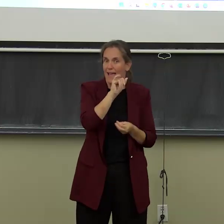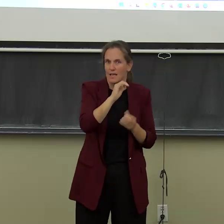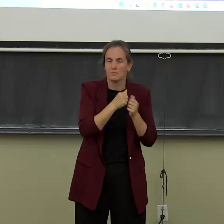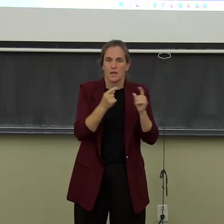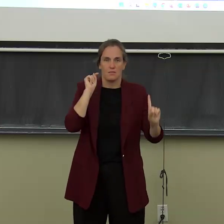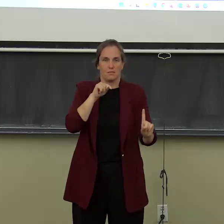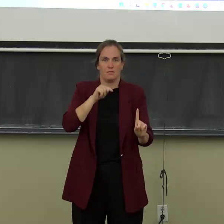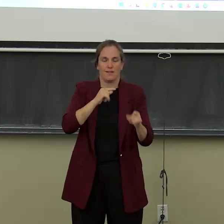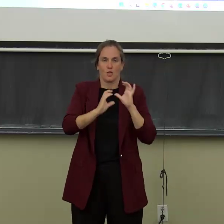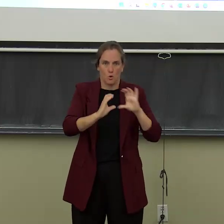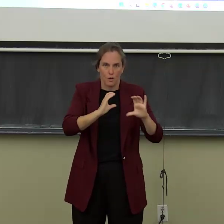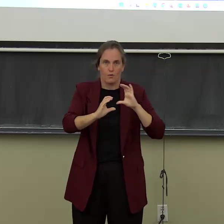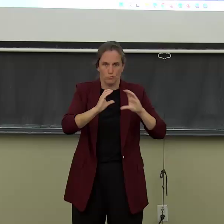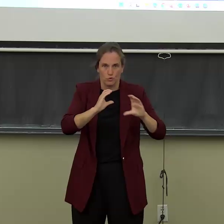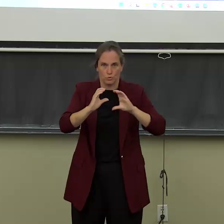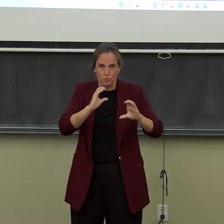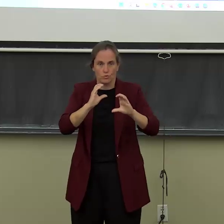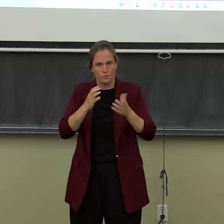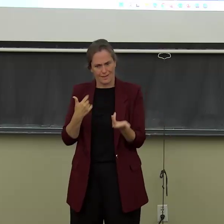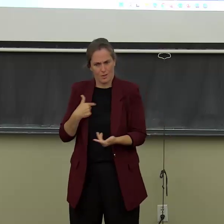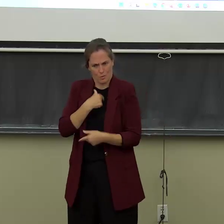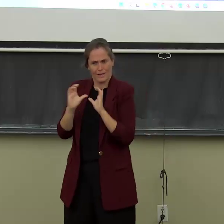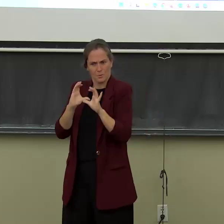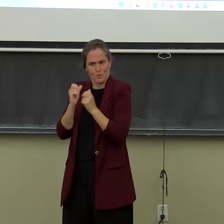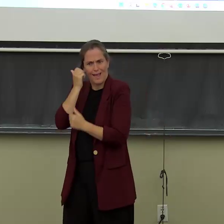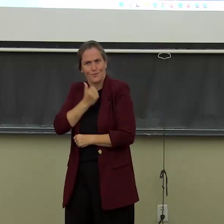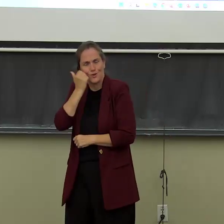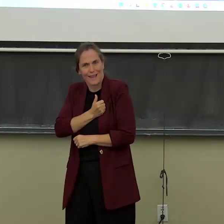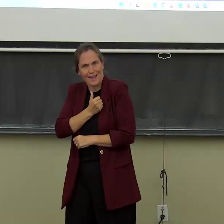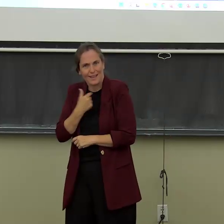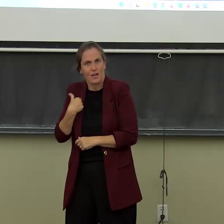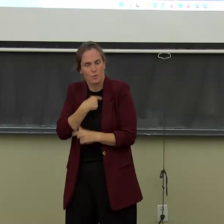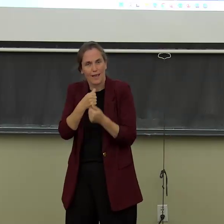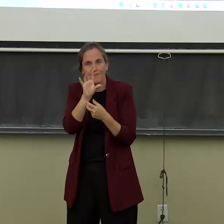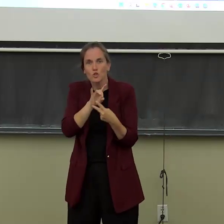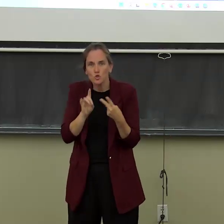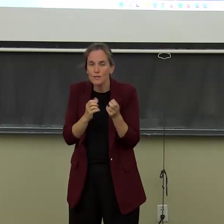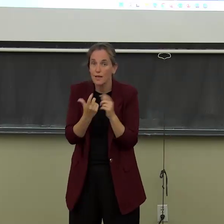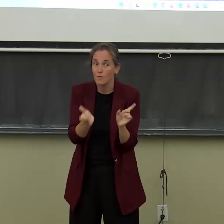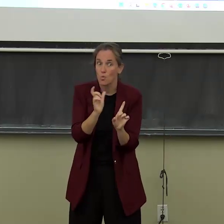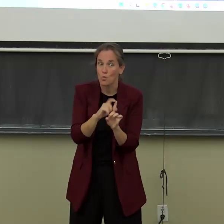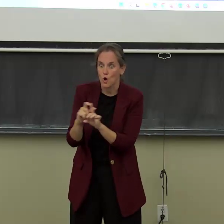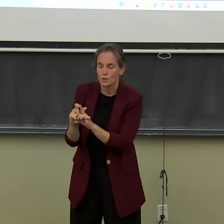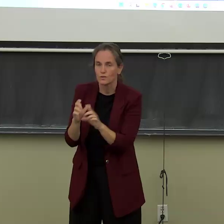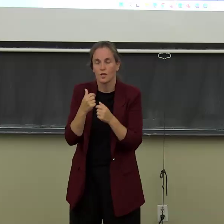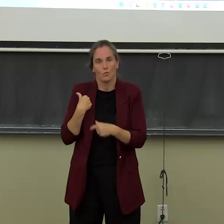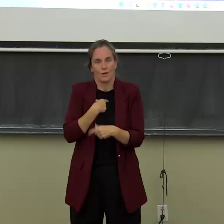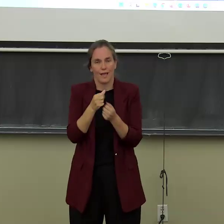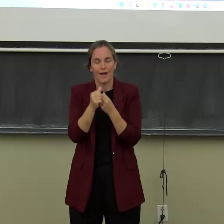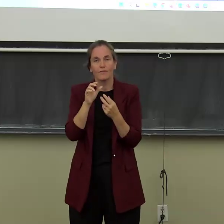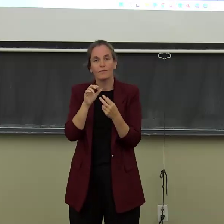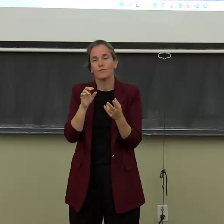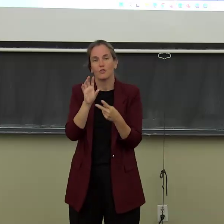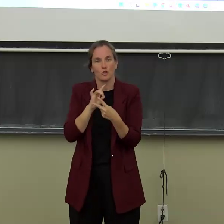communication is something that we do every day. And we have the choice of words, we have the choice of access, we have the choice